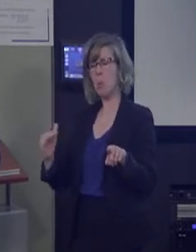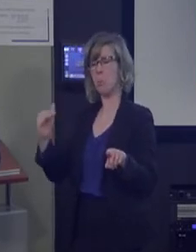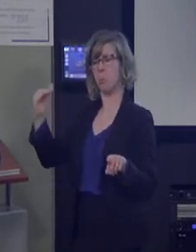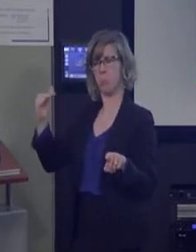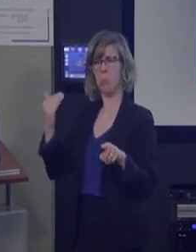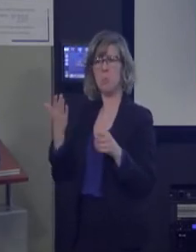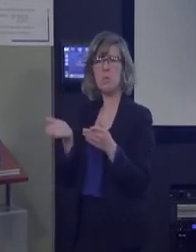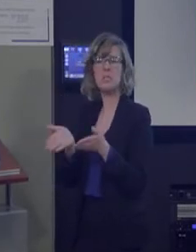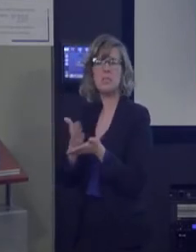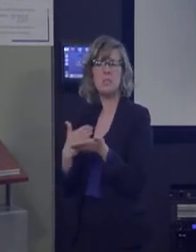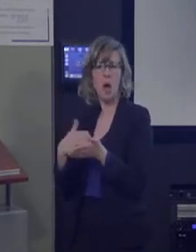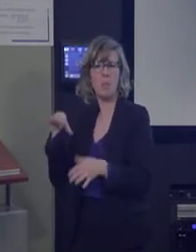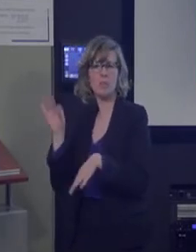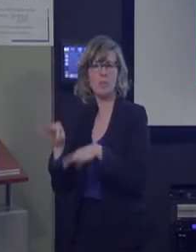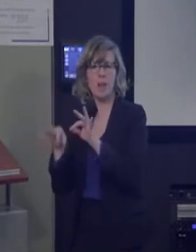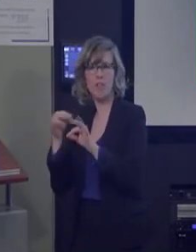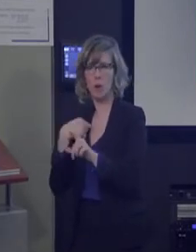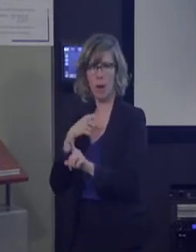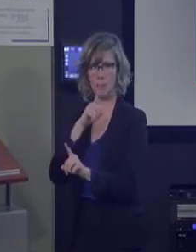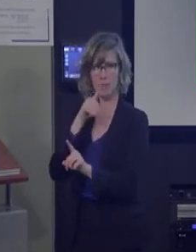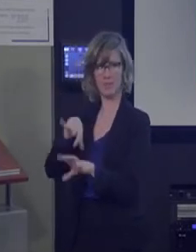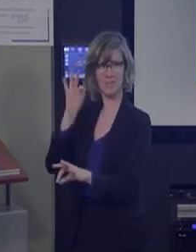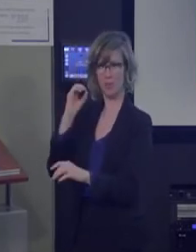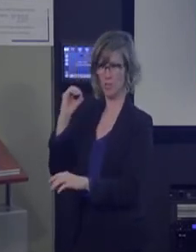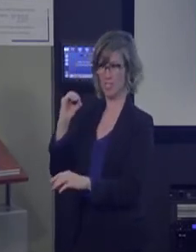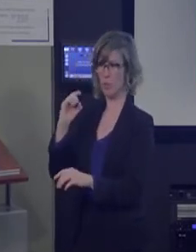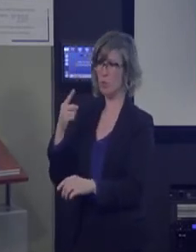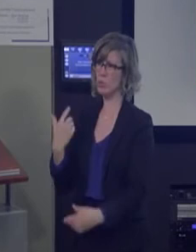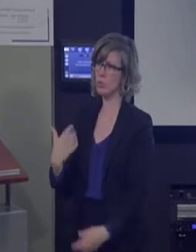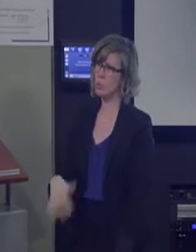Never said that it's zero. It's just extremely inefficient.